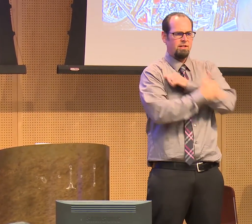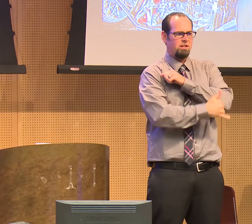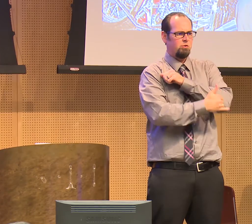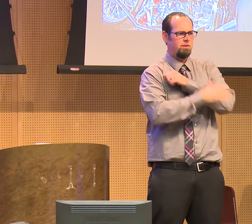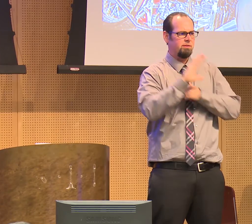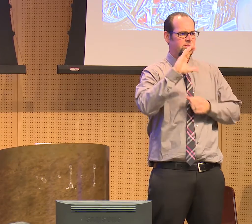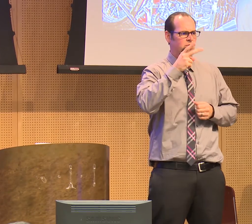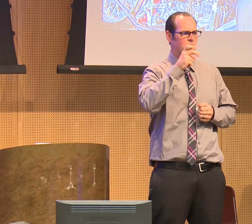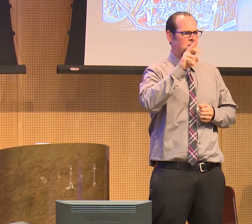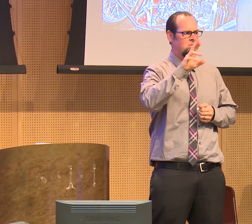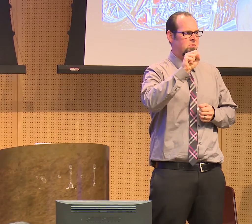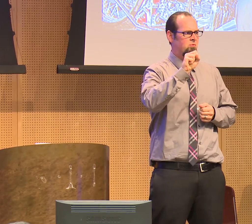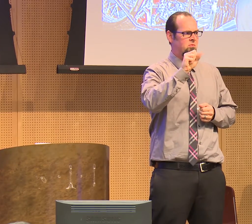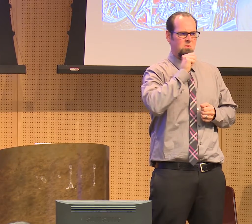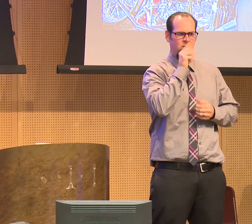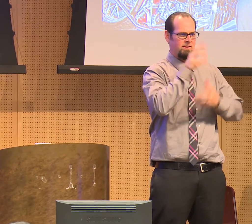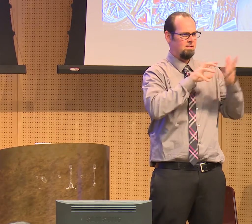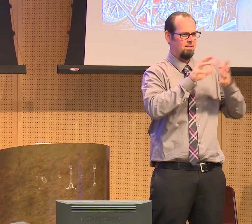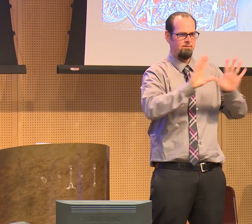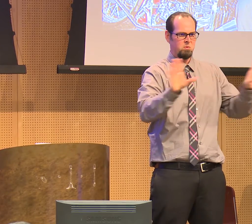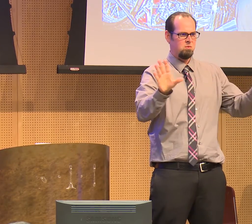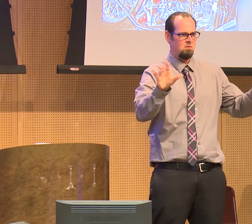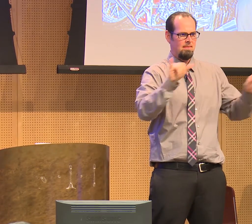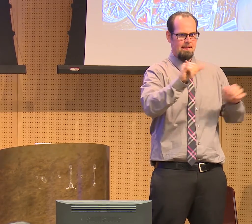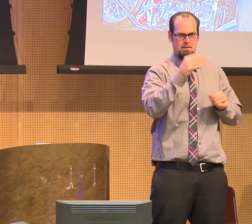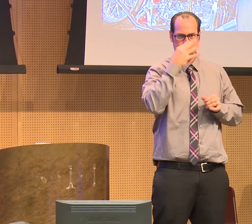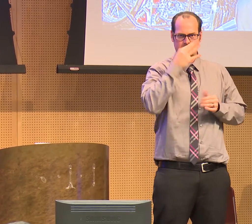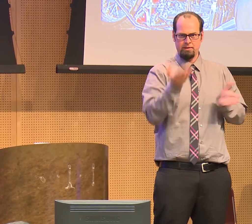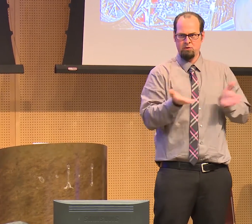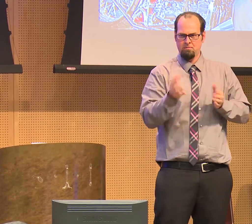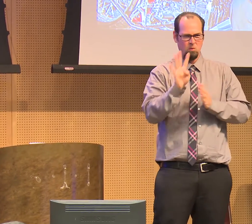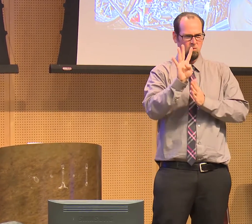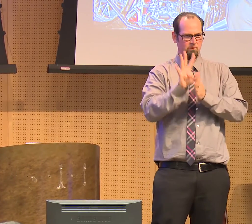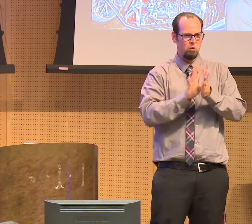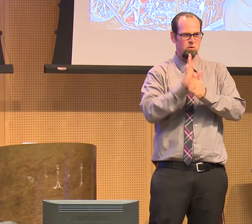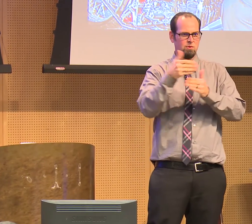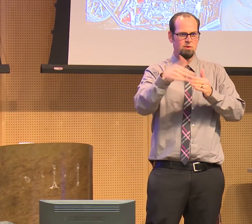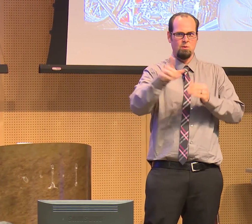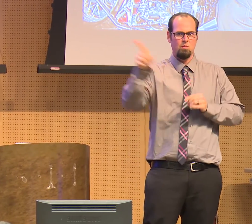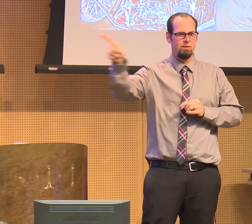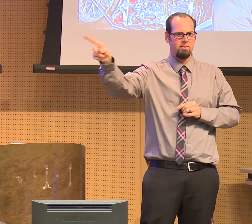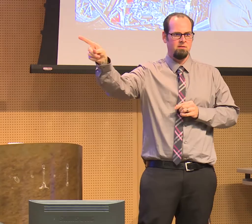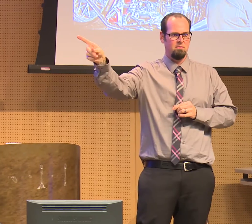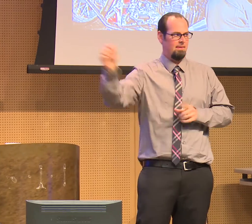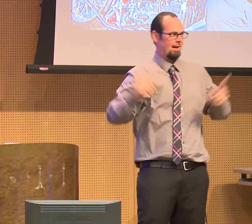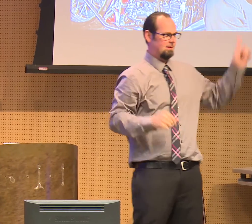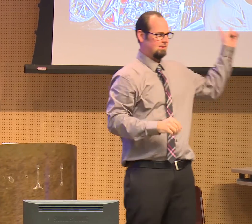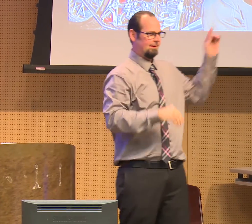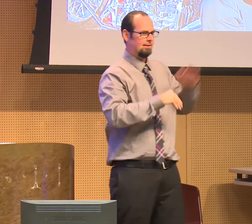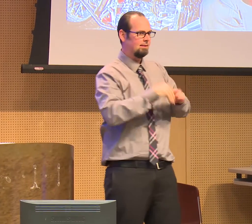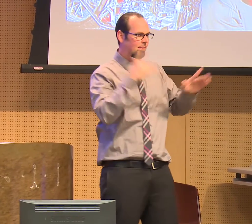And this is not to be confused with Orange County Choppers in upstate New York. It's just 4 hours south of